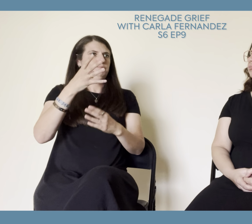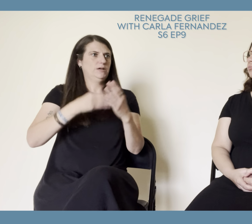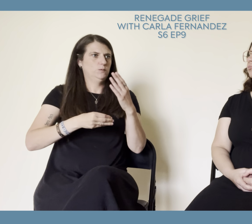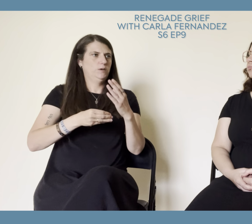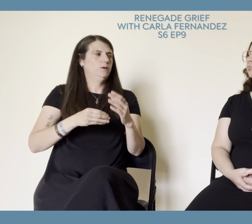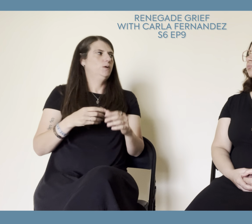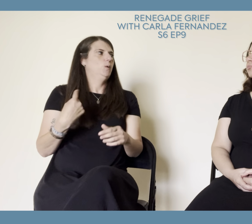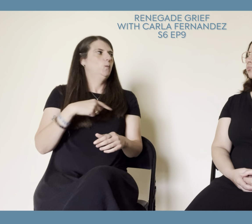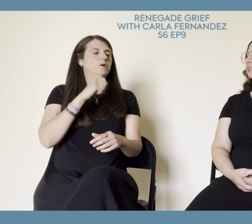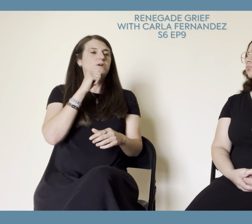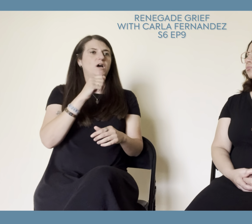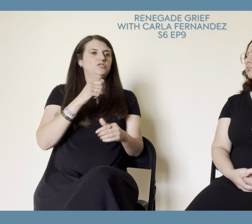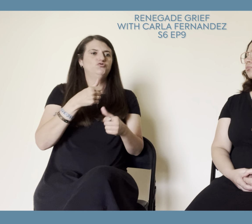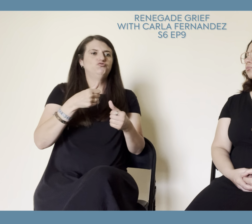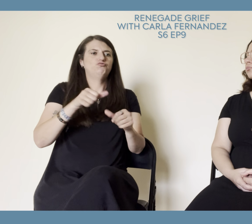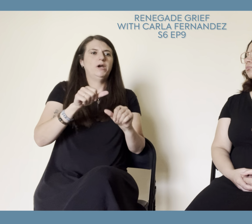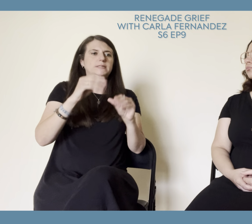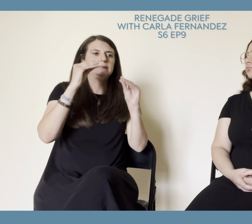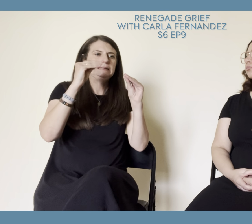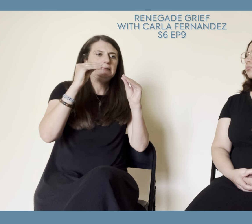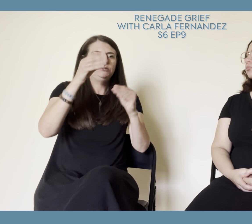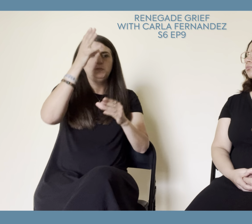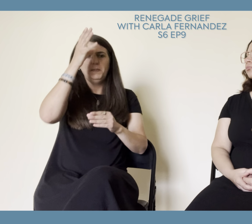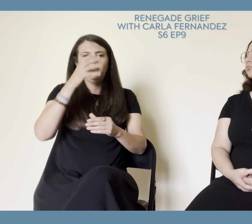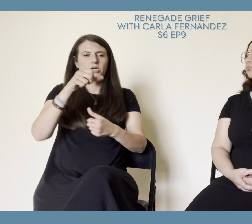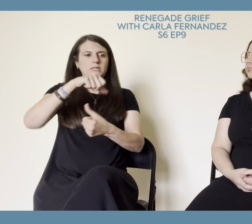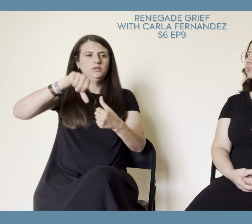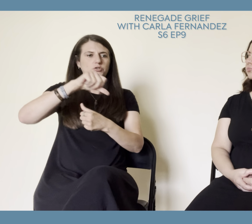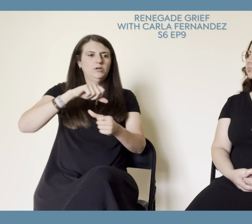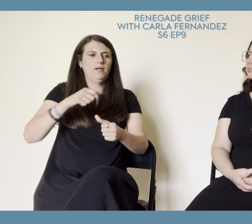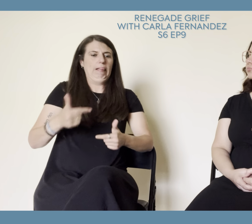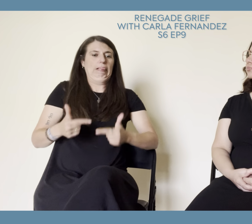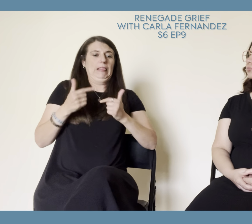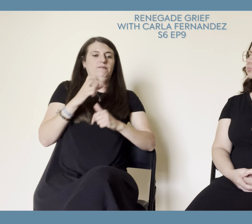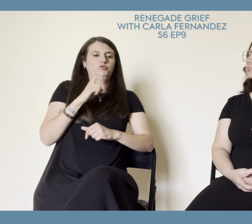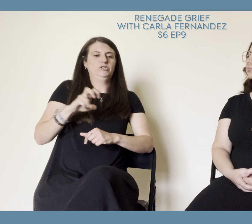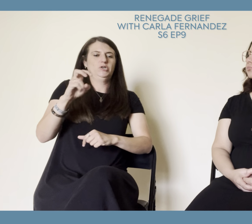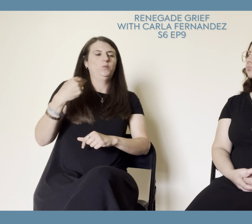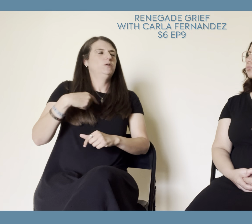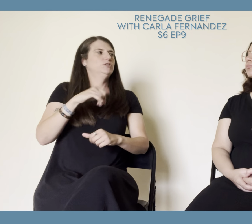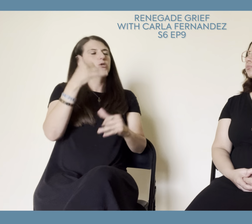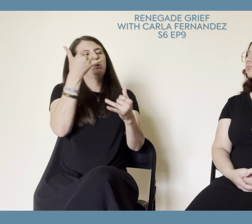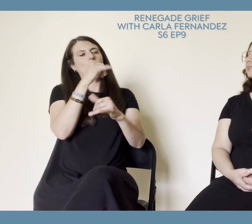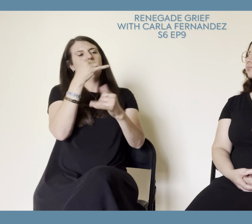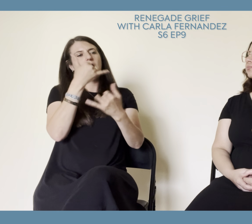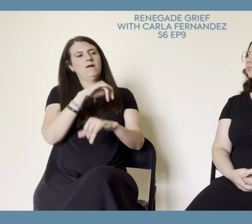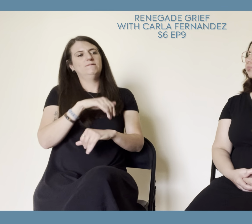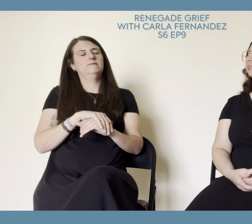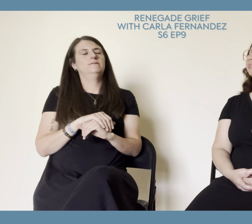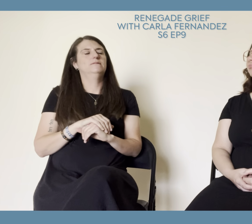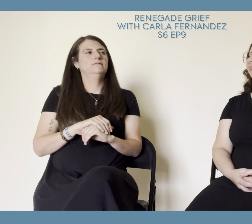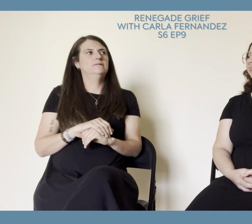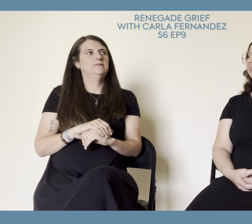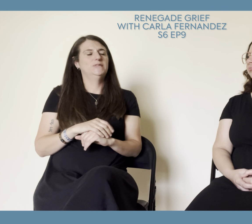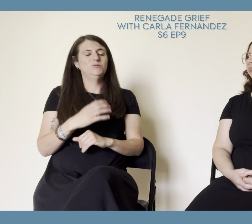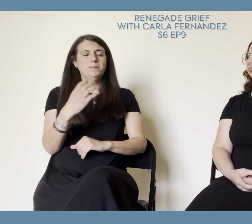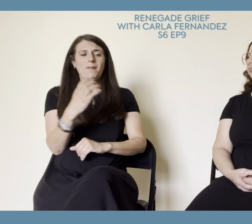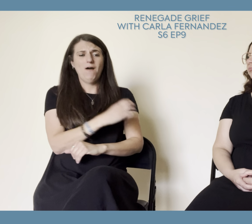to parent one another through life transitions. We were just like goofing off. And it was so powerful because